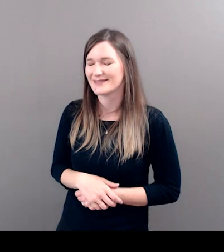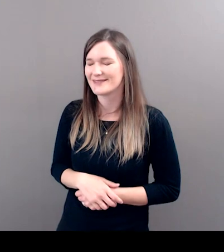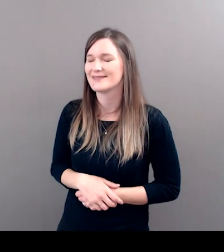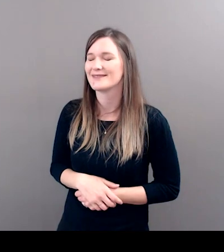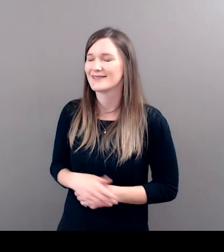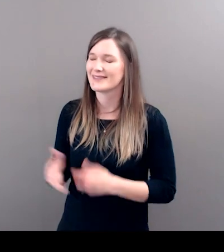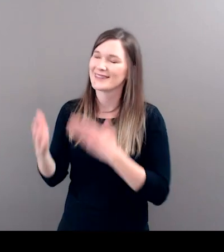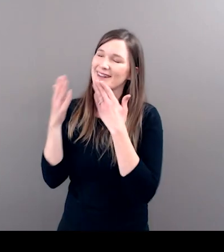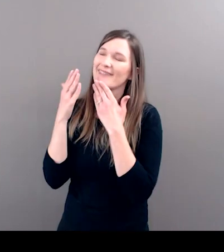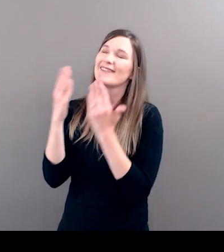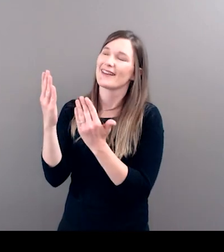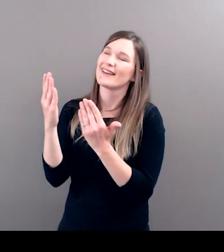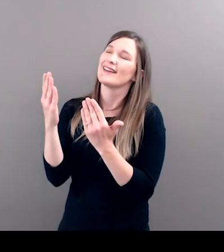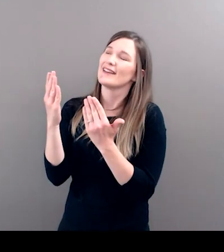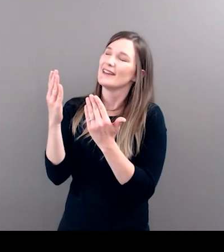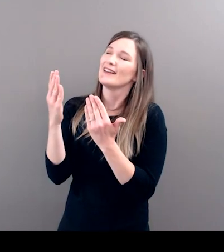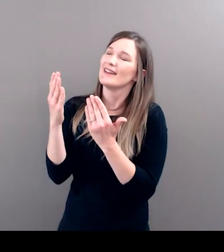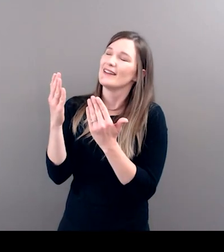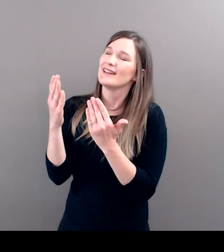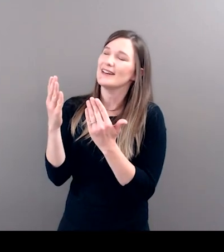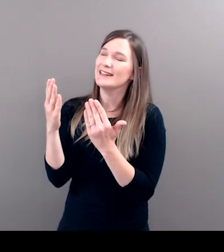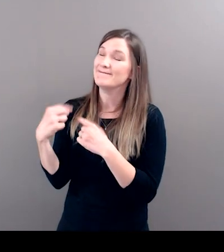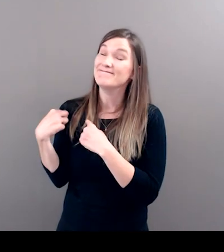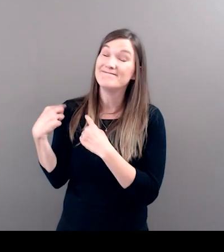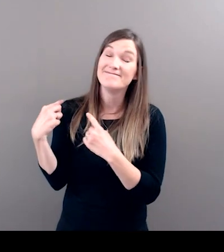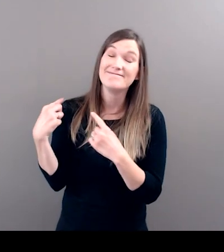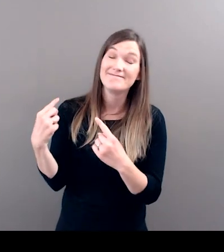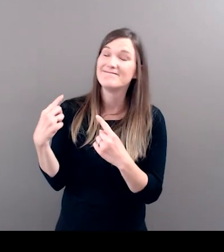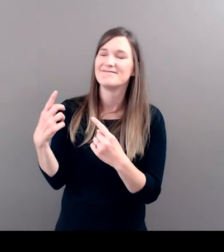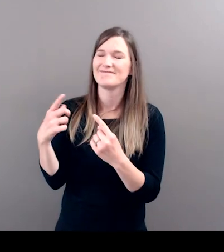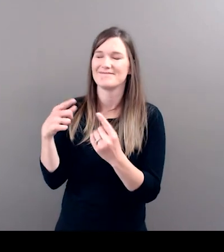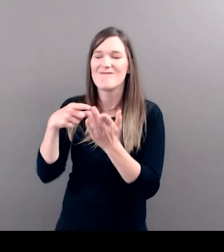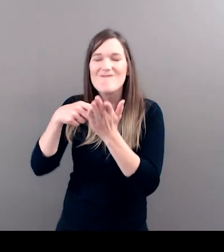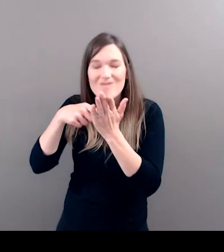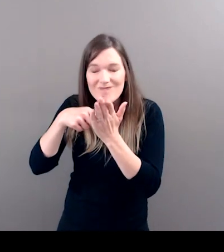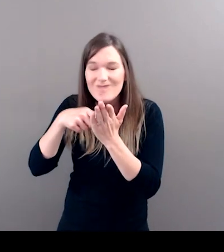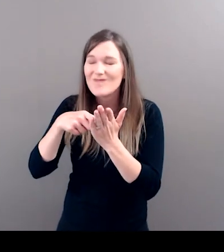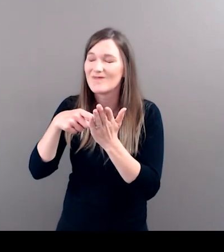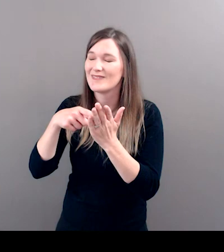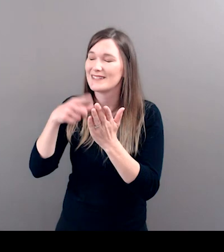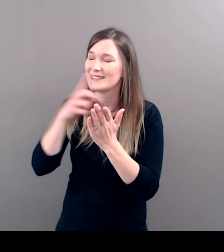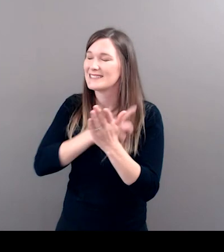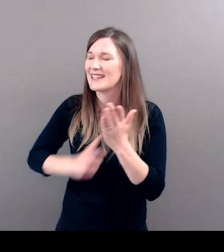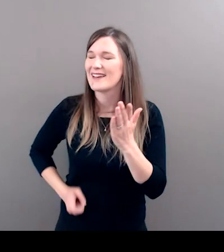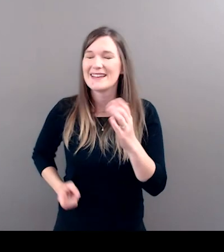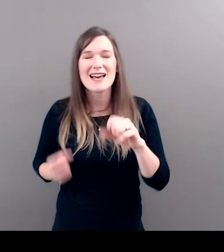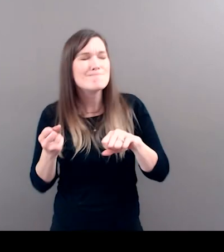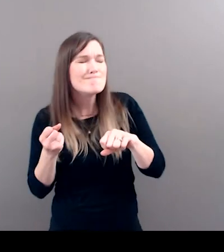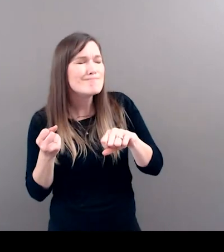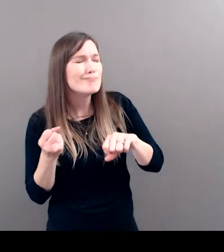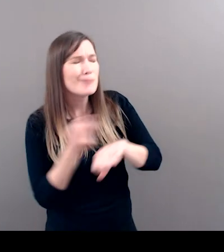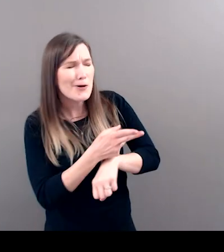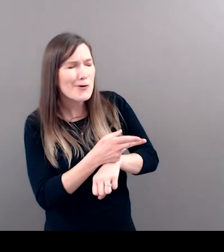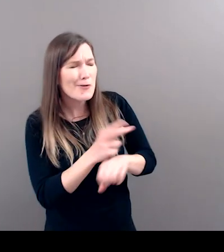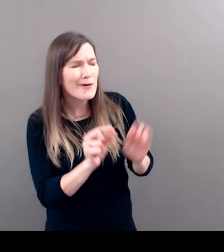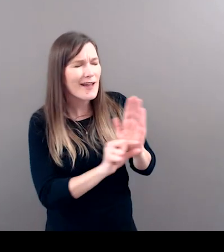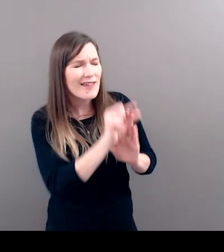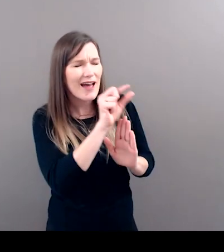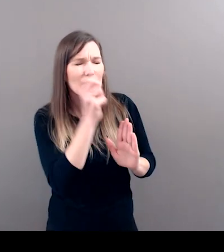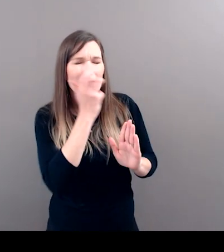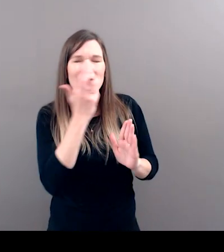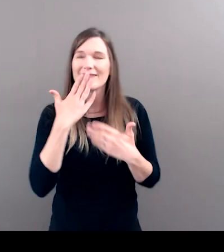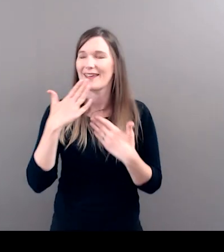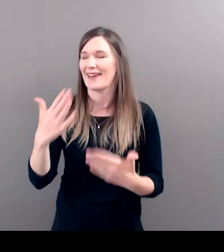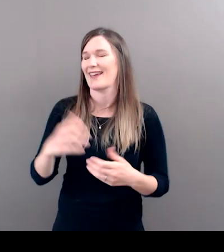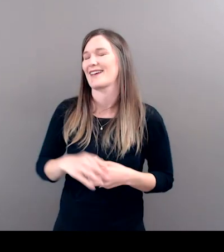Thank you for the victory that David had over Goliath. But we all